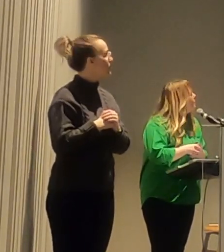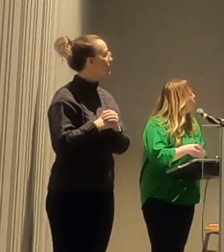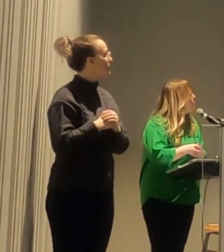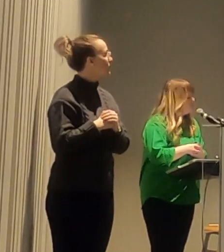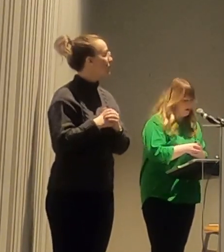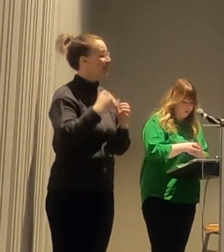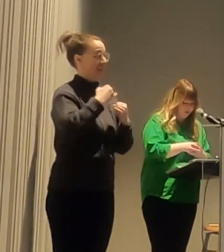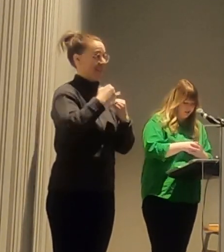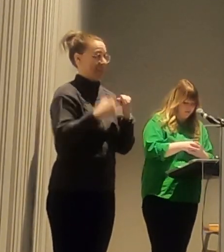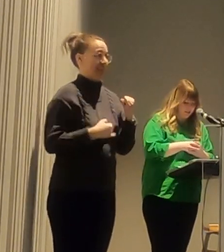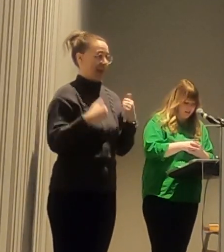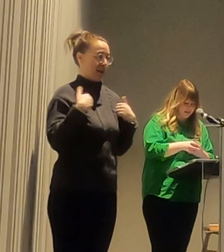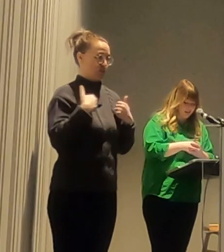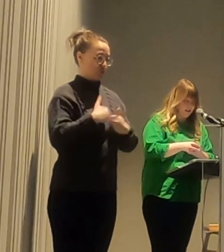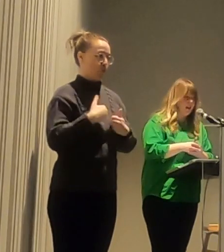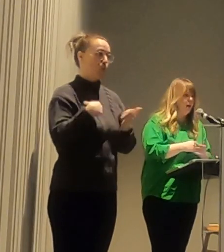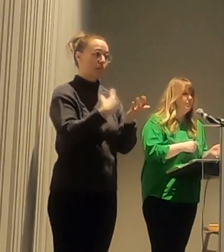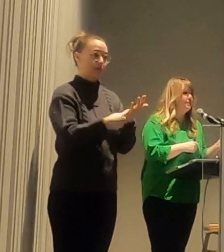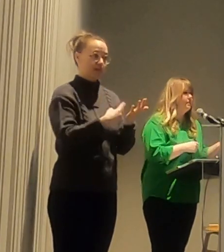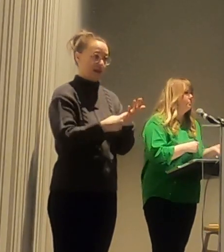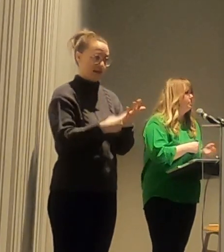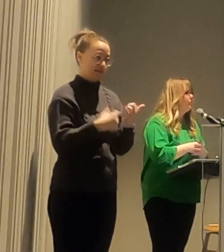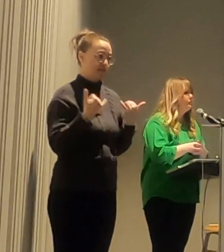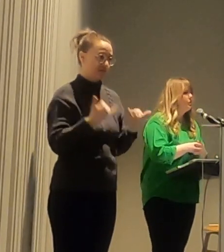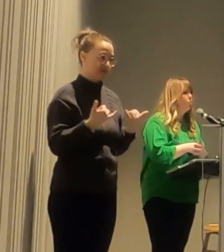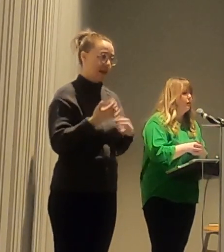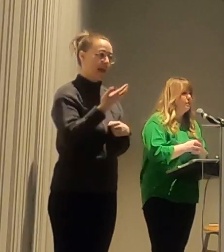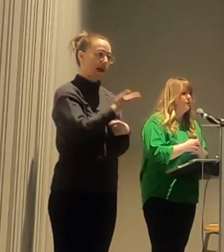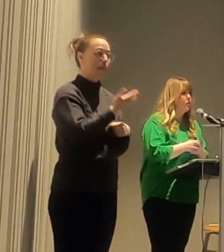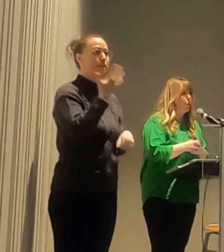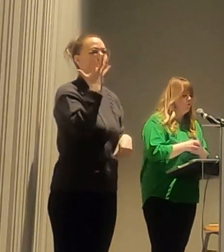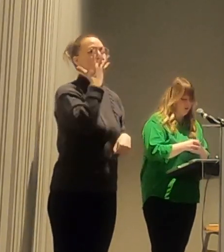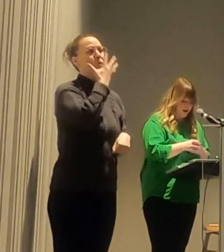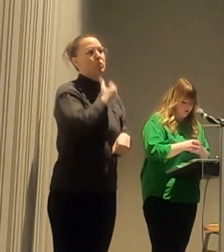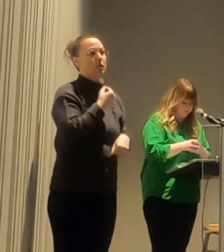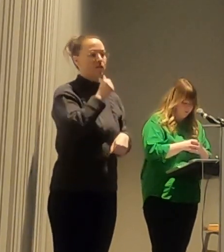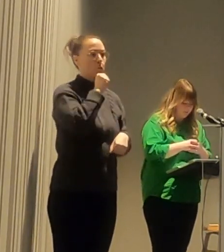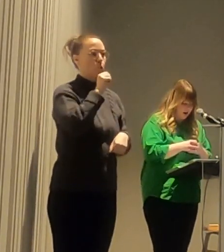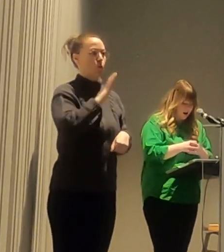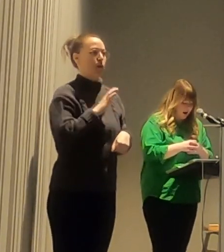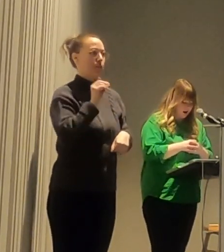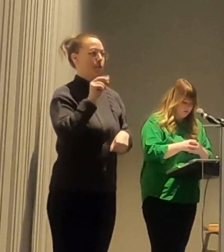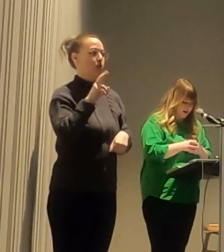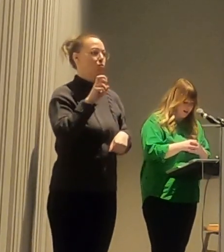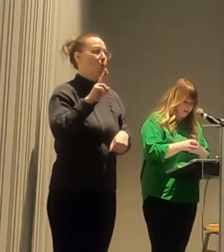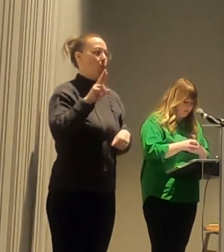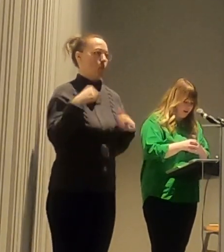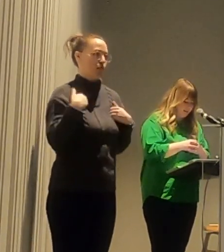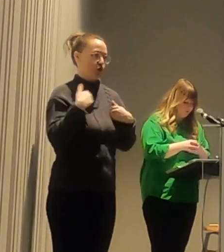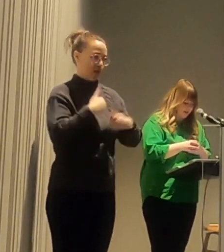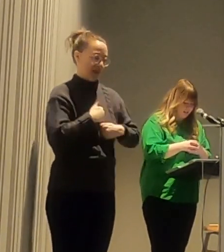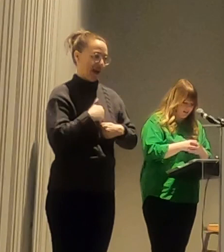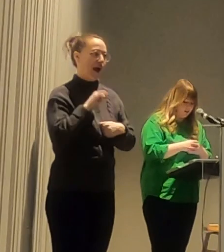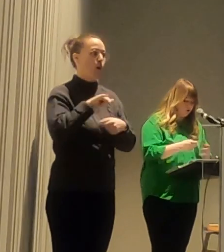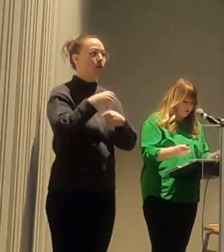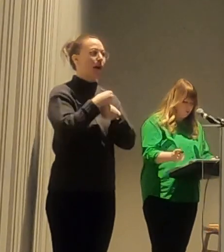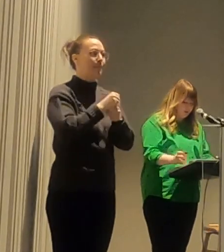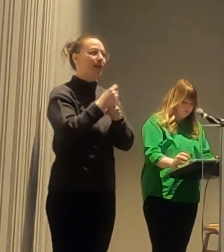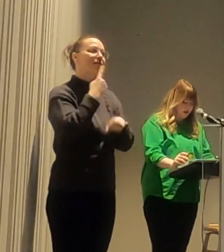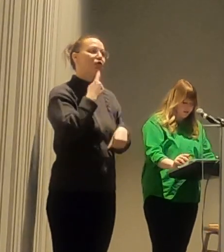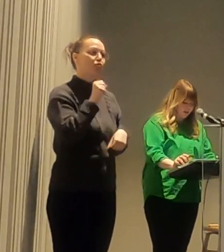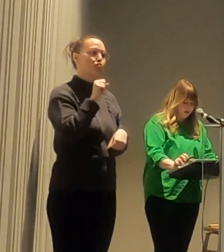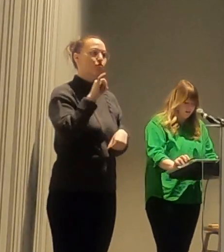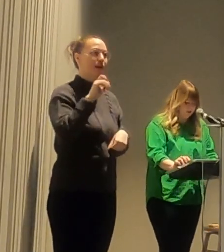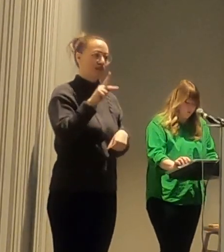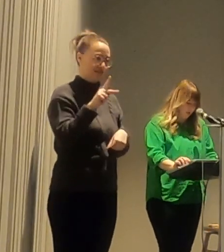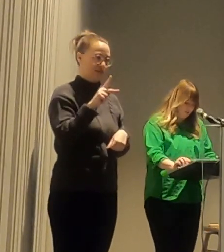And the last robe that we're going to be discussing is this beautiful women's overgown, and that is made of red silk with